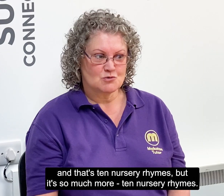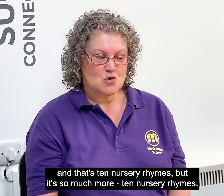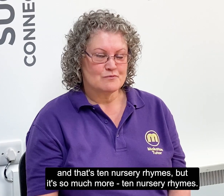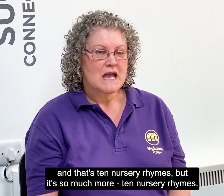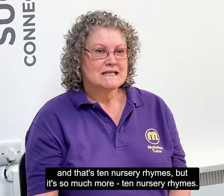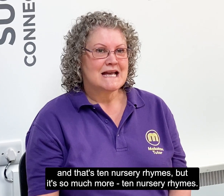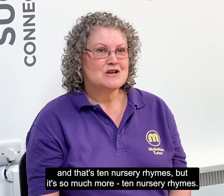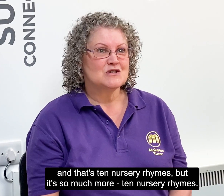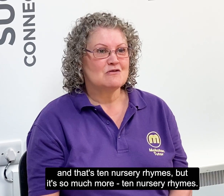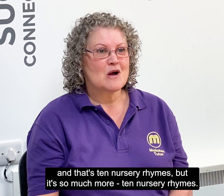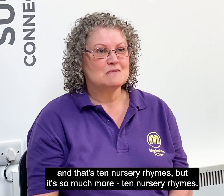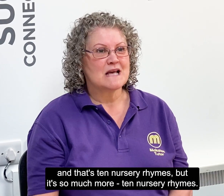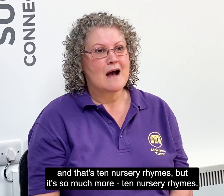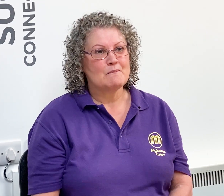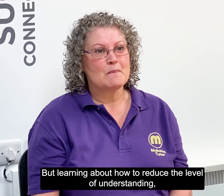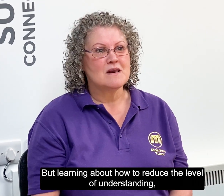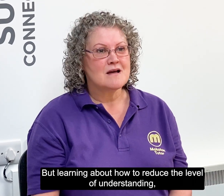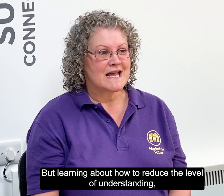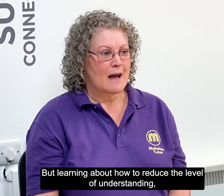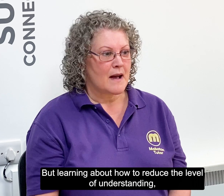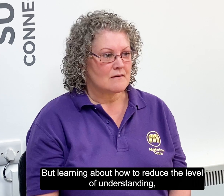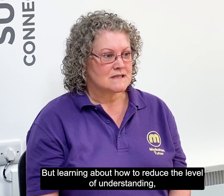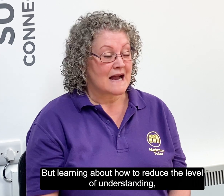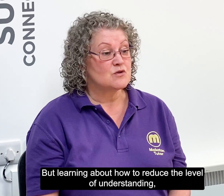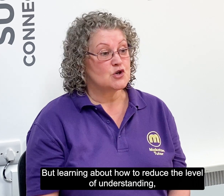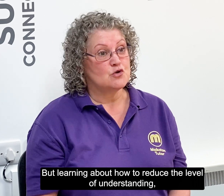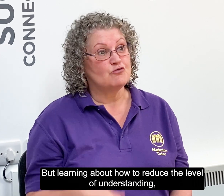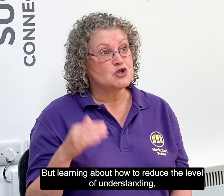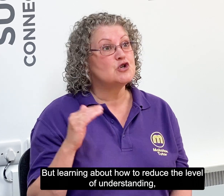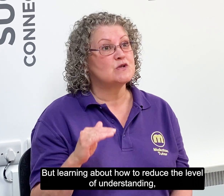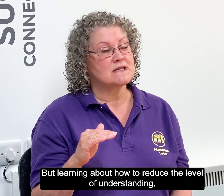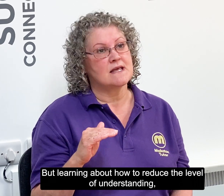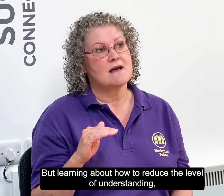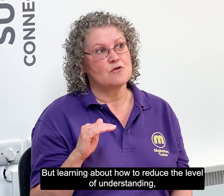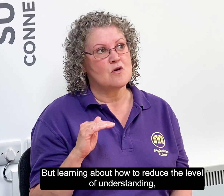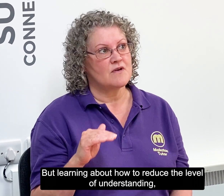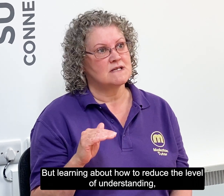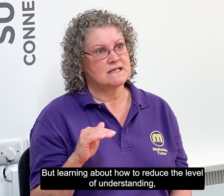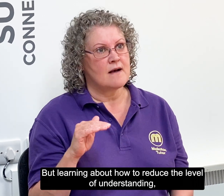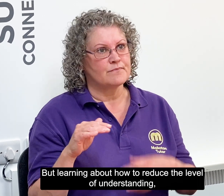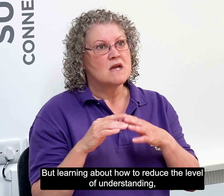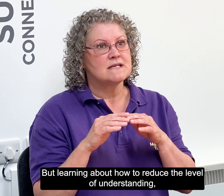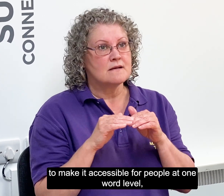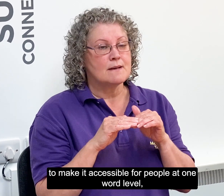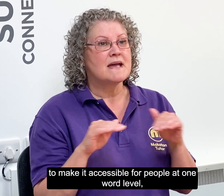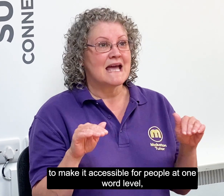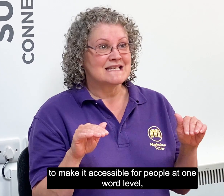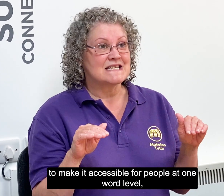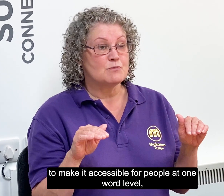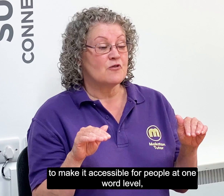more. 10 nursery rhymes, but learning about how to reduce the level of to make it accessible for